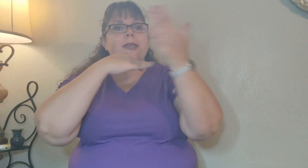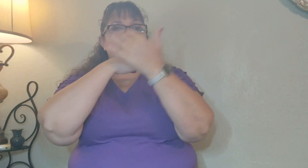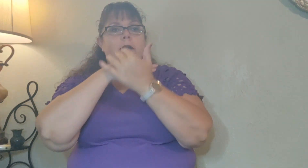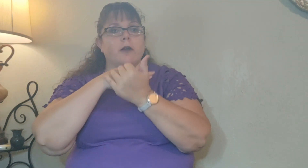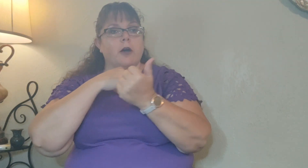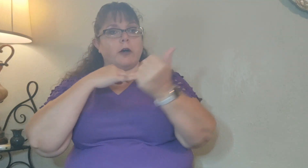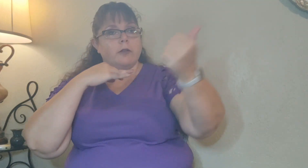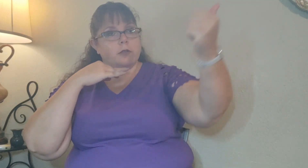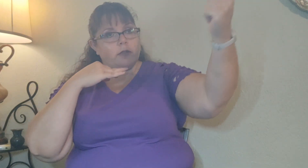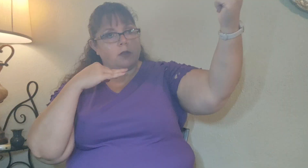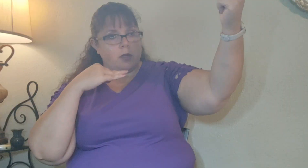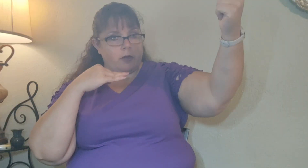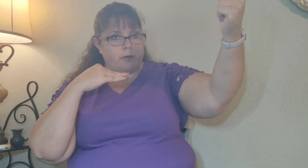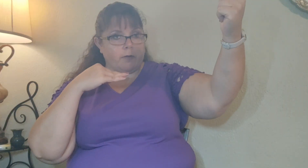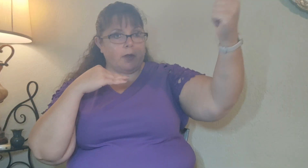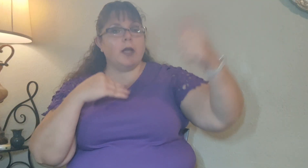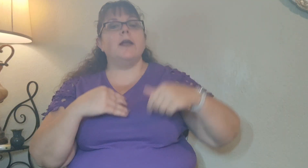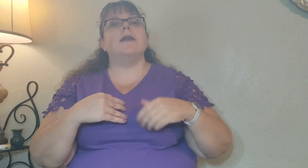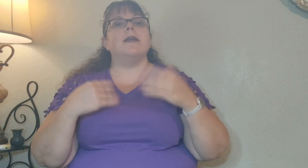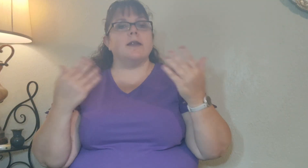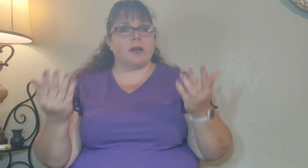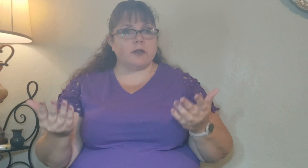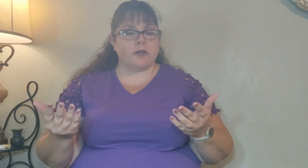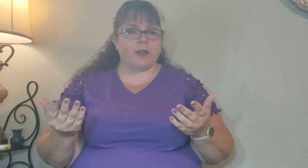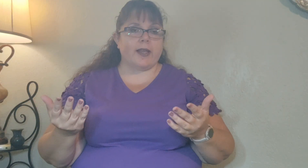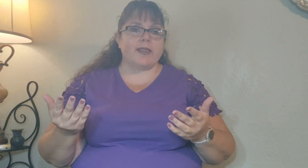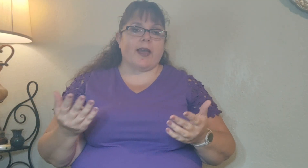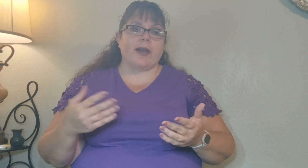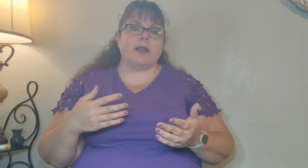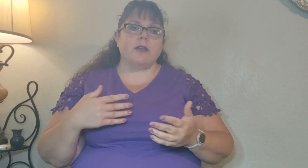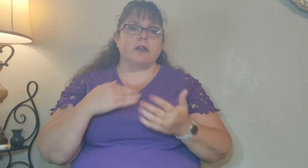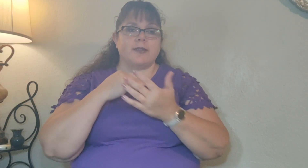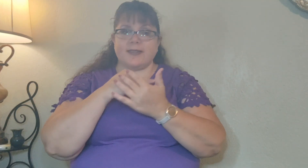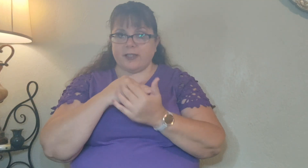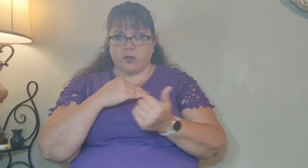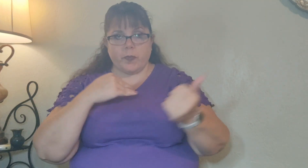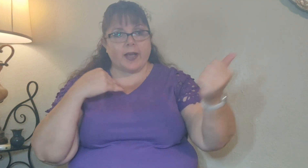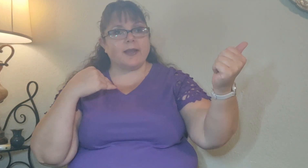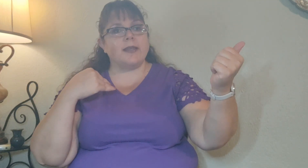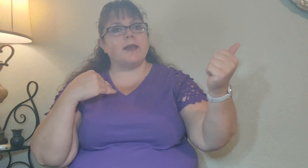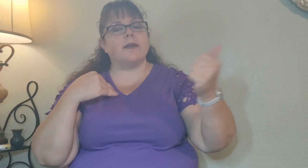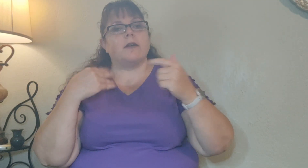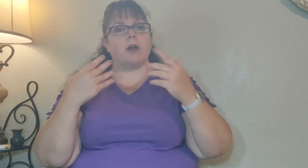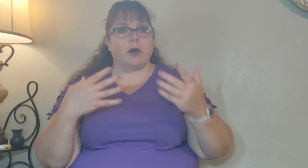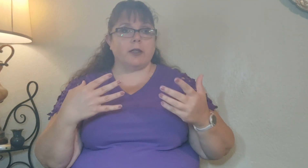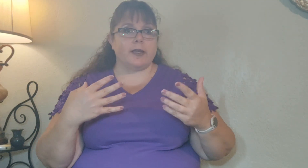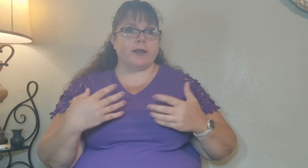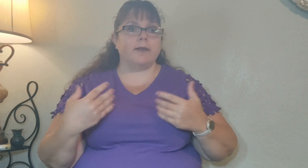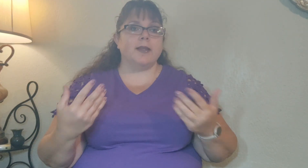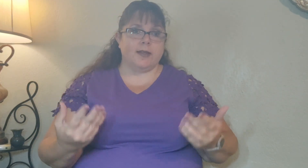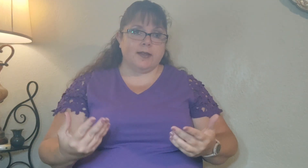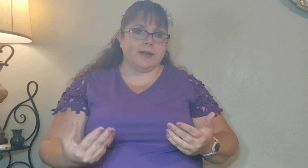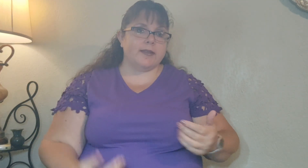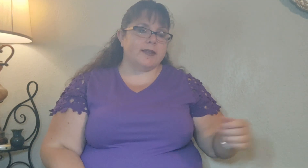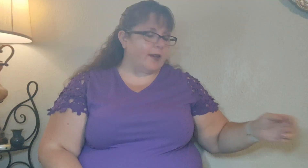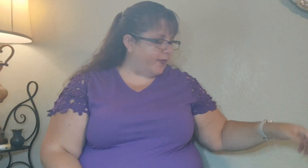He calls you, it's also like that, because it's still beckoning, calling, stuff like